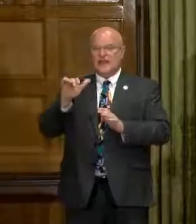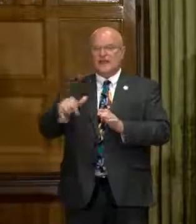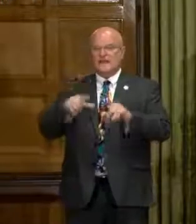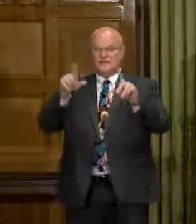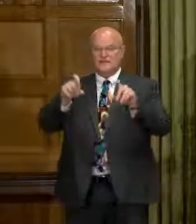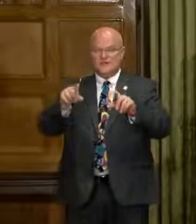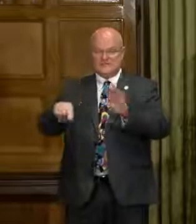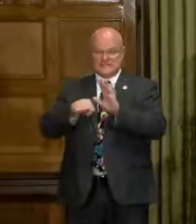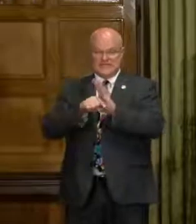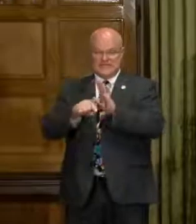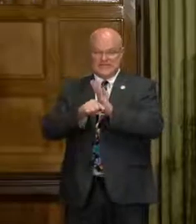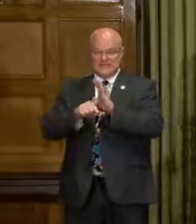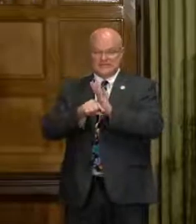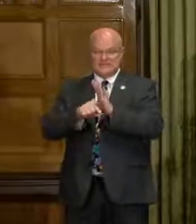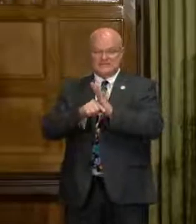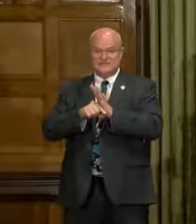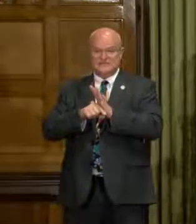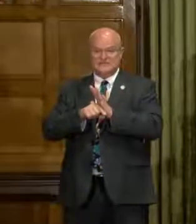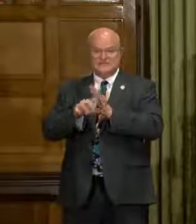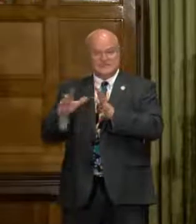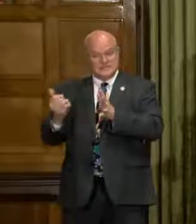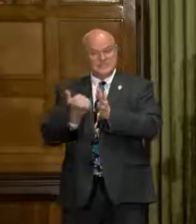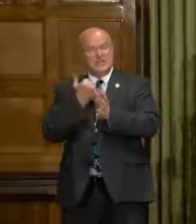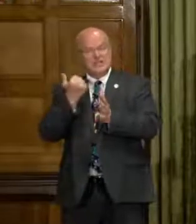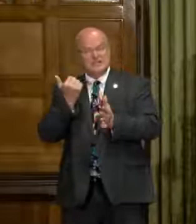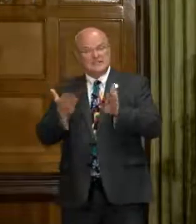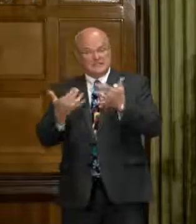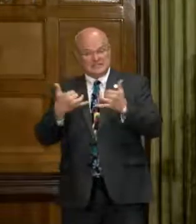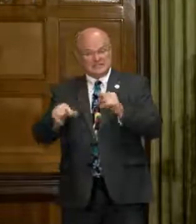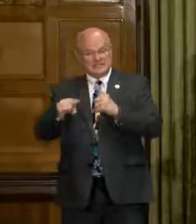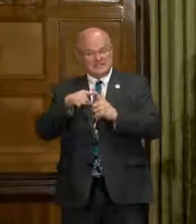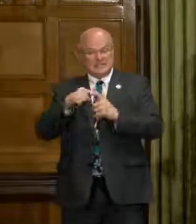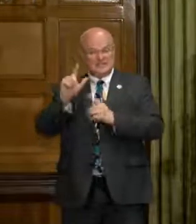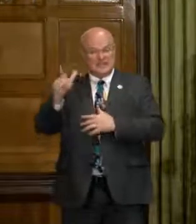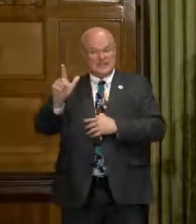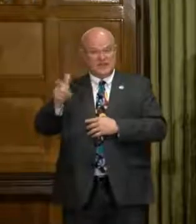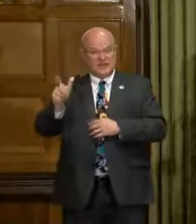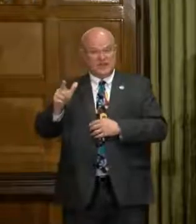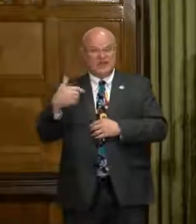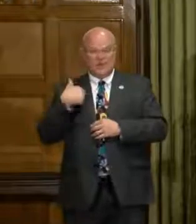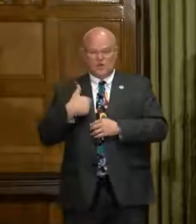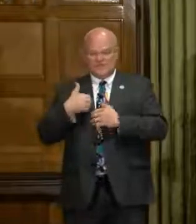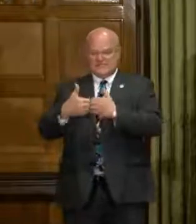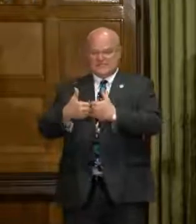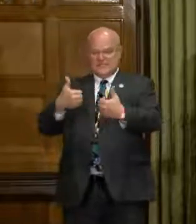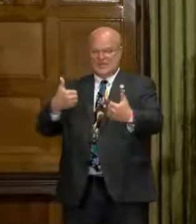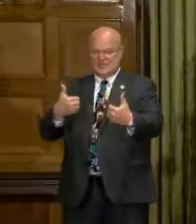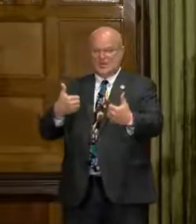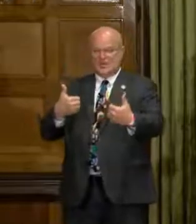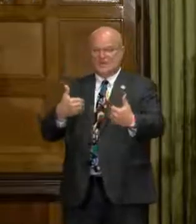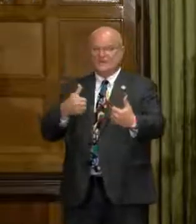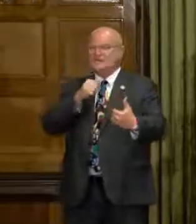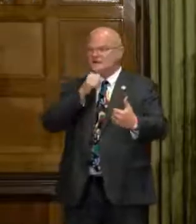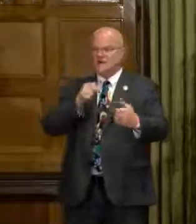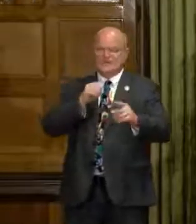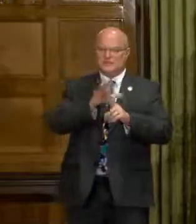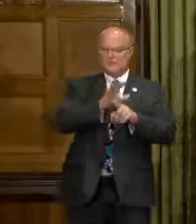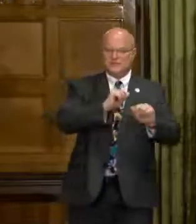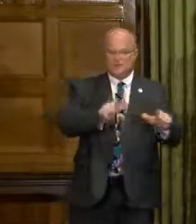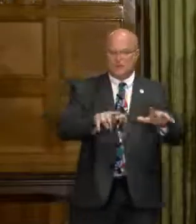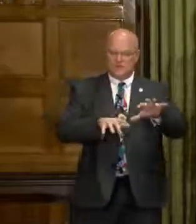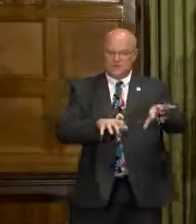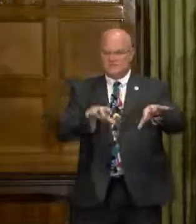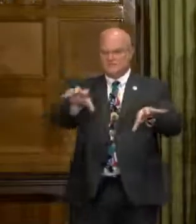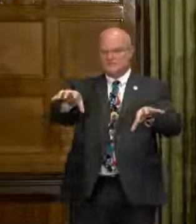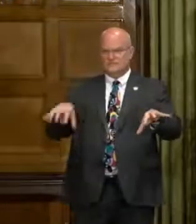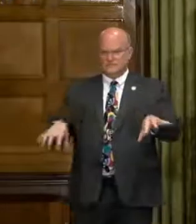who have tested negative, there's a chance that they might test positive later. We separate them from those who have not been exposed at